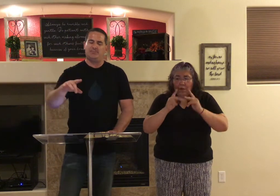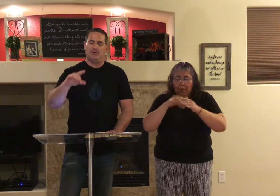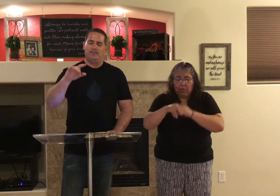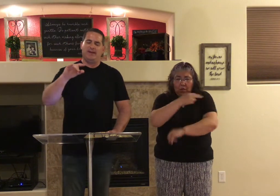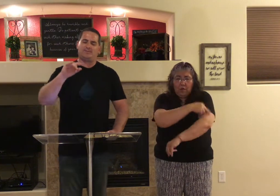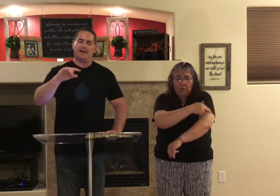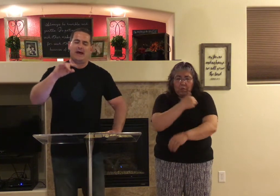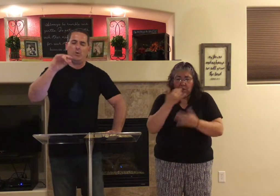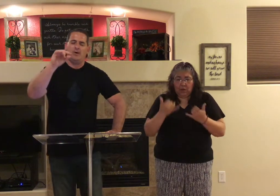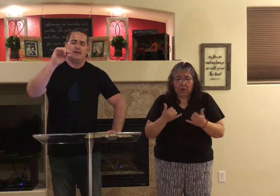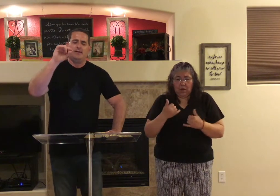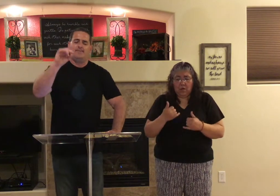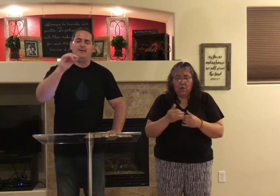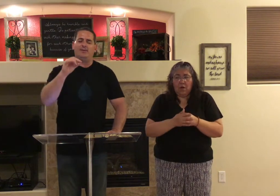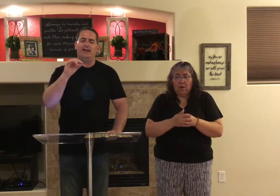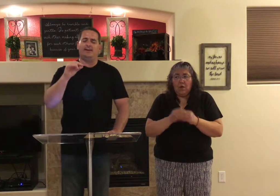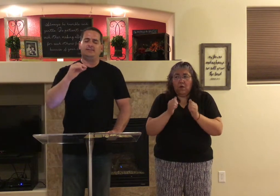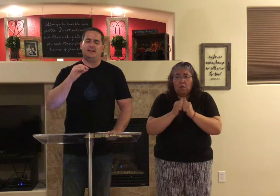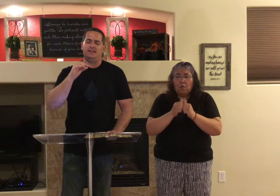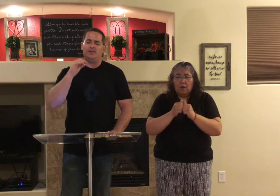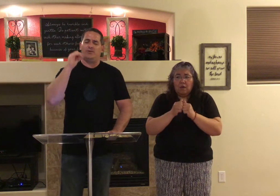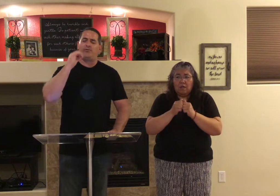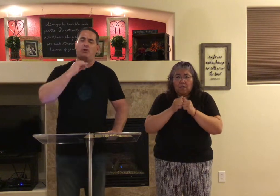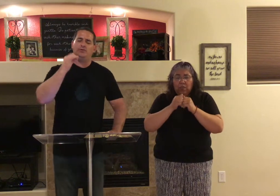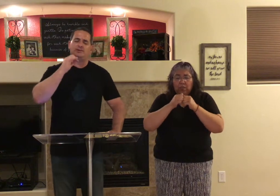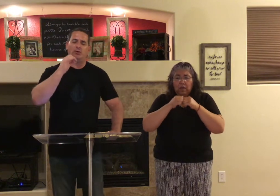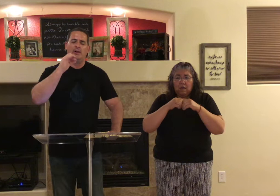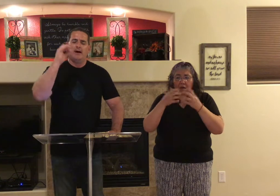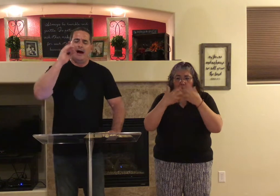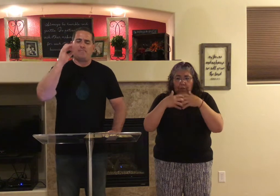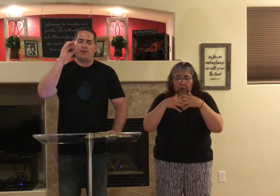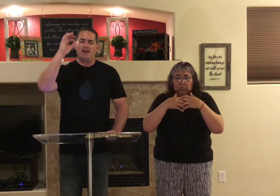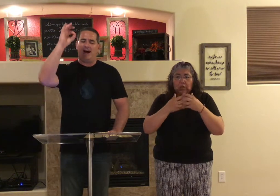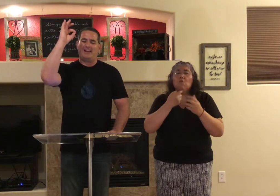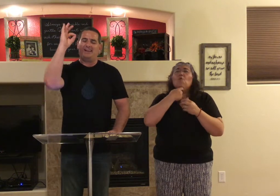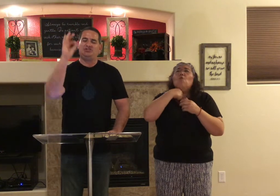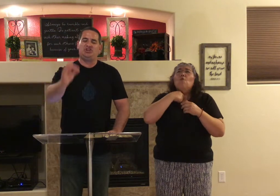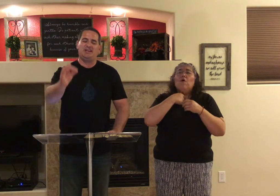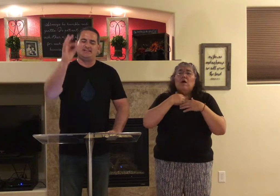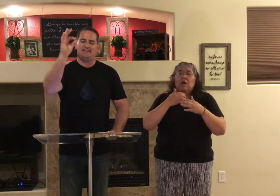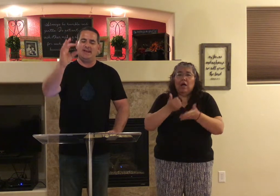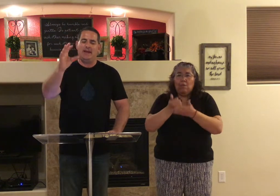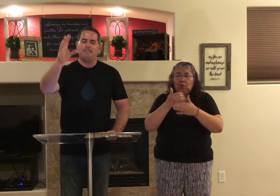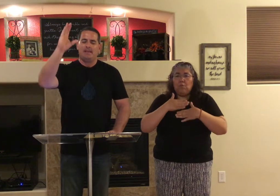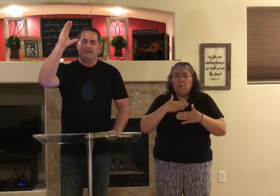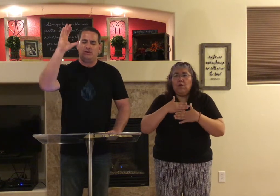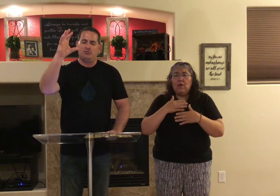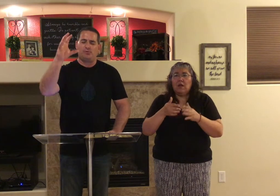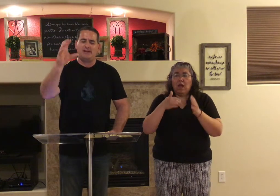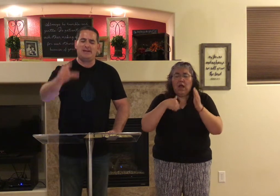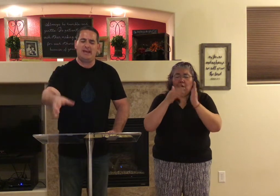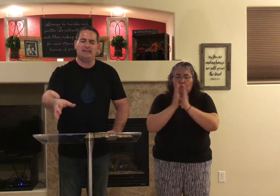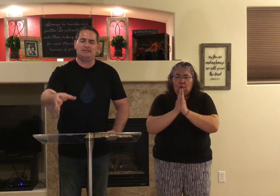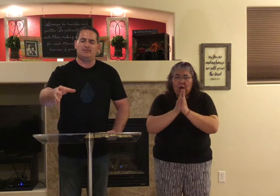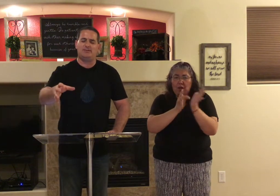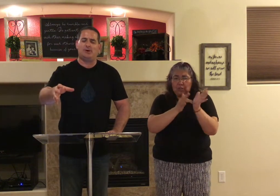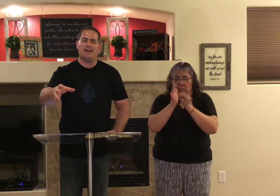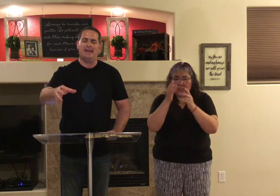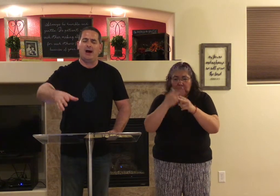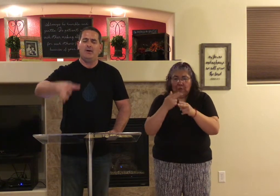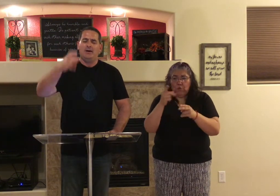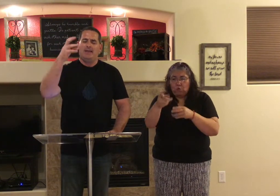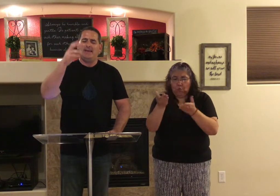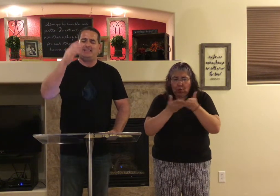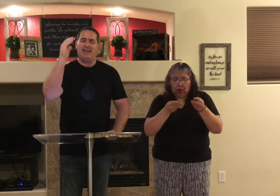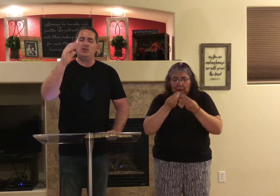the hospital beds right now with ventilators in their throats, Lord, I pray, God, in Jesus' name, that you bring healing to them